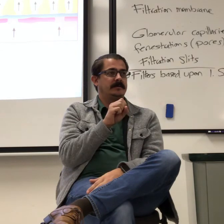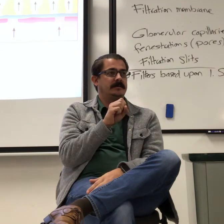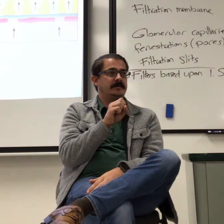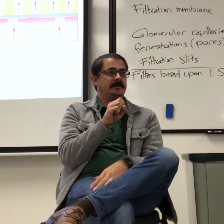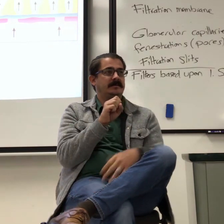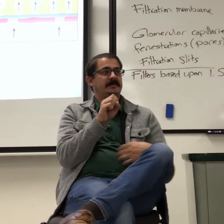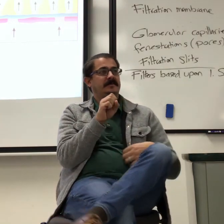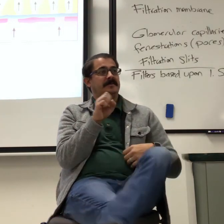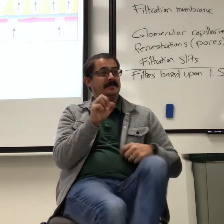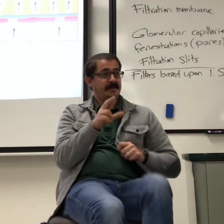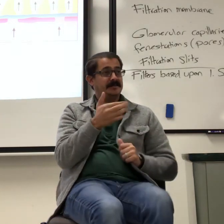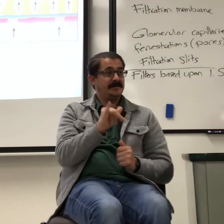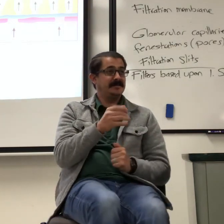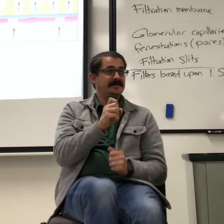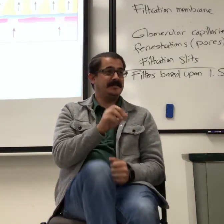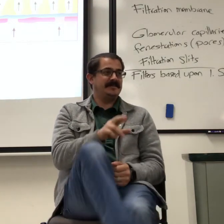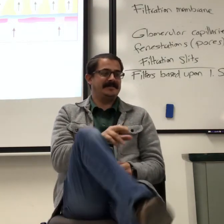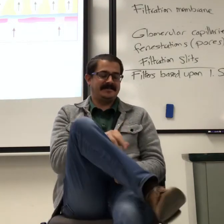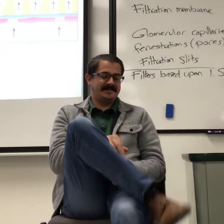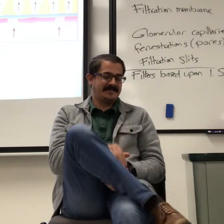make it through.